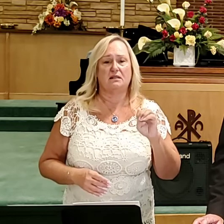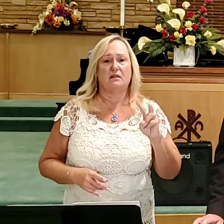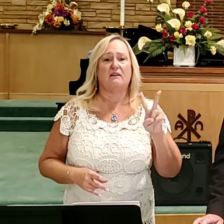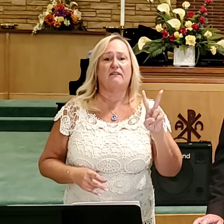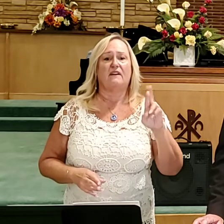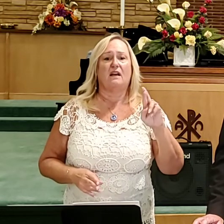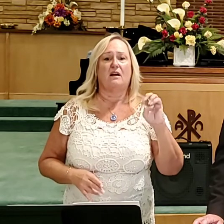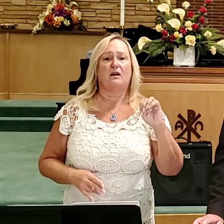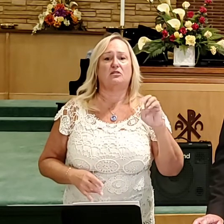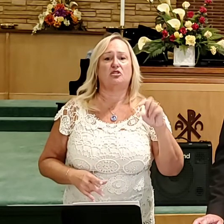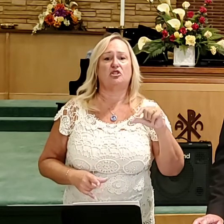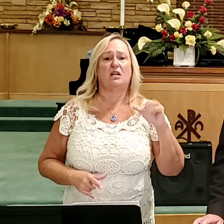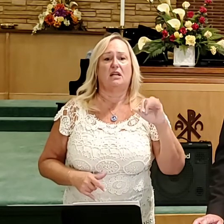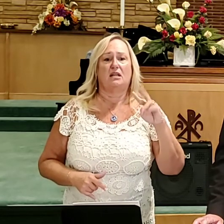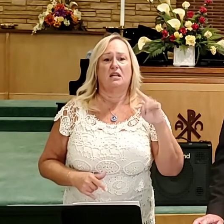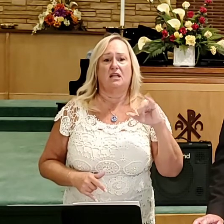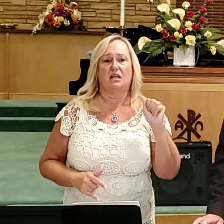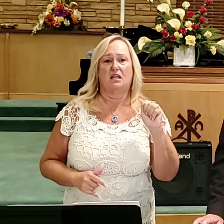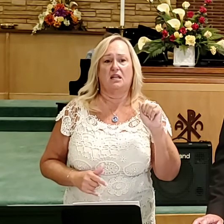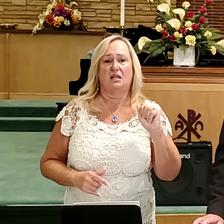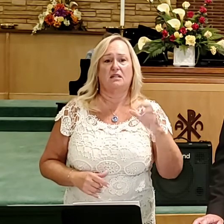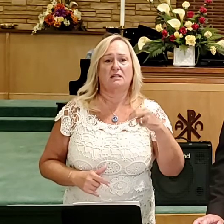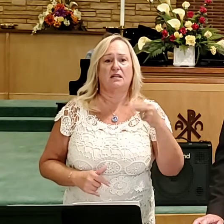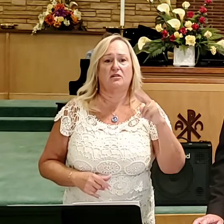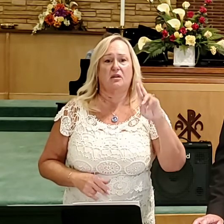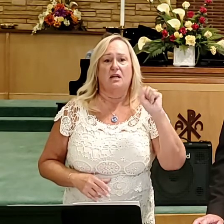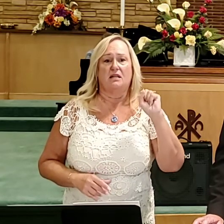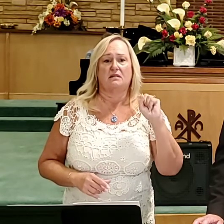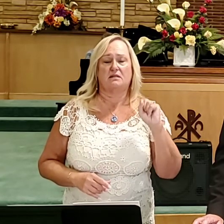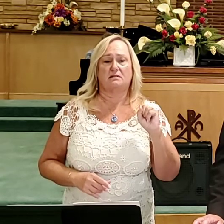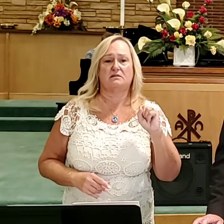with Virginia and Chris.